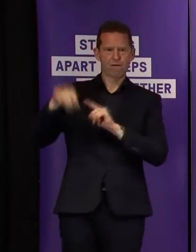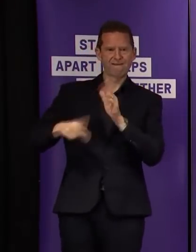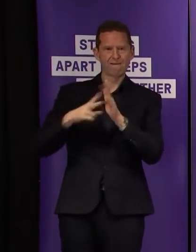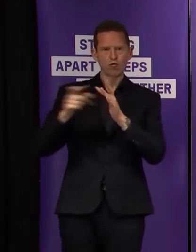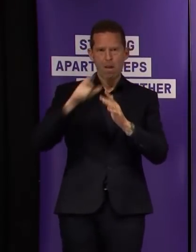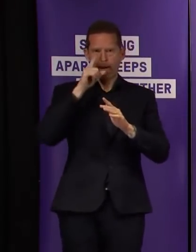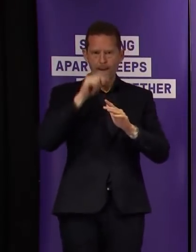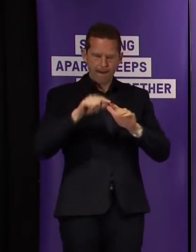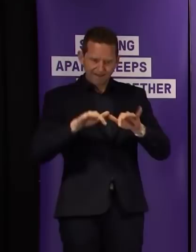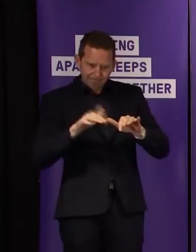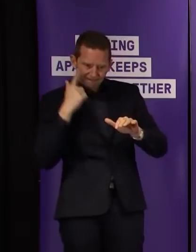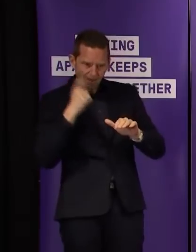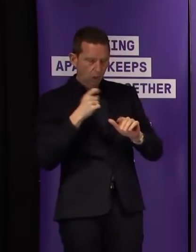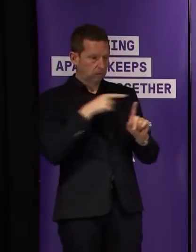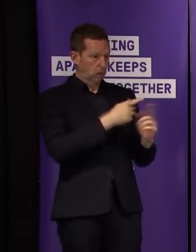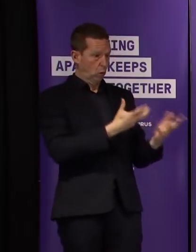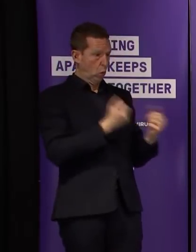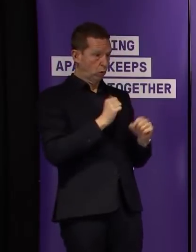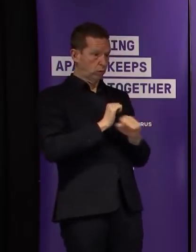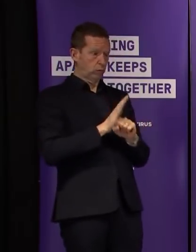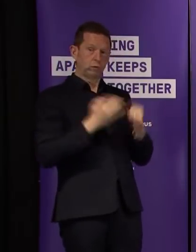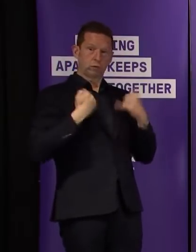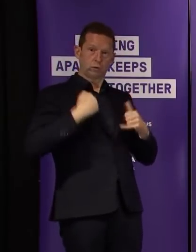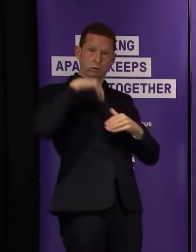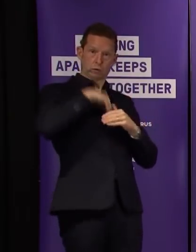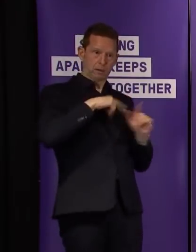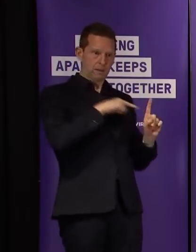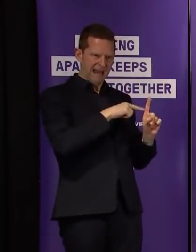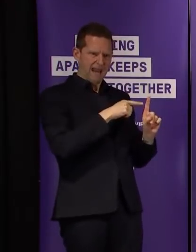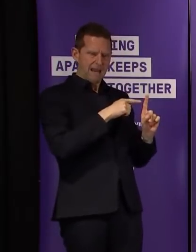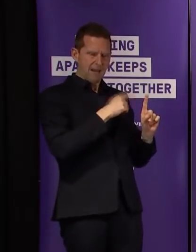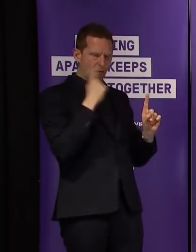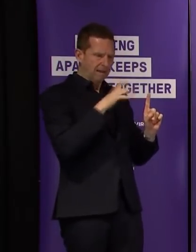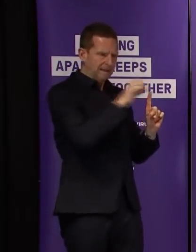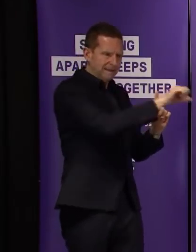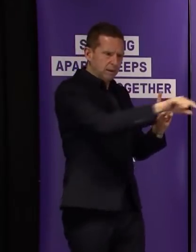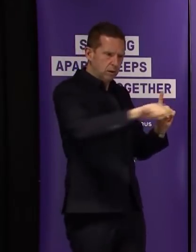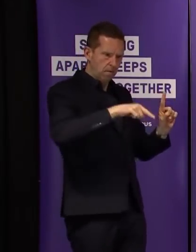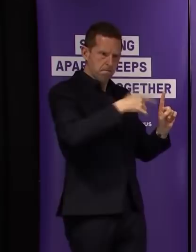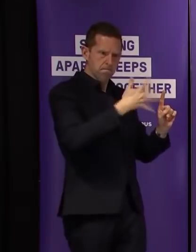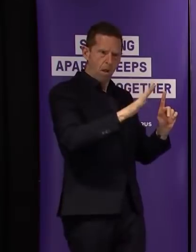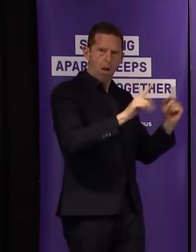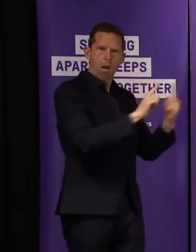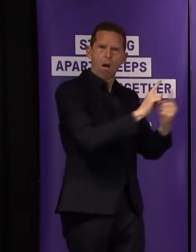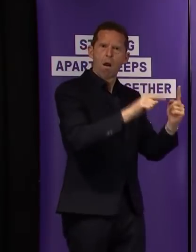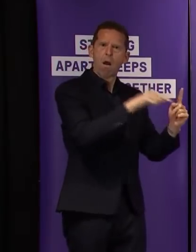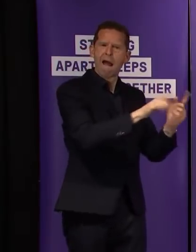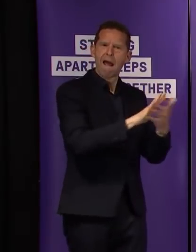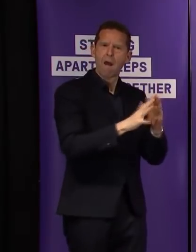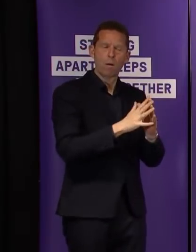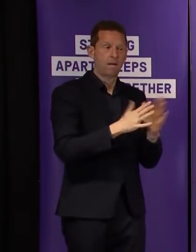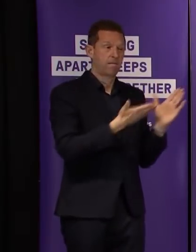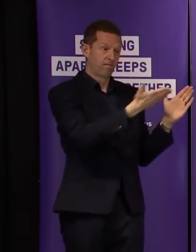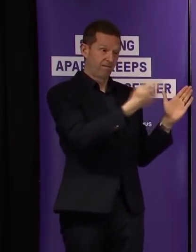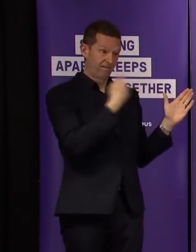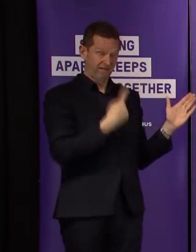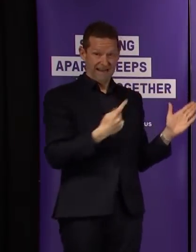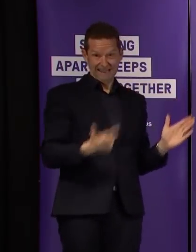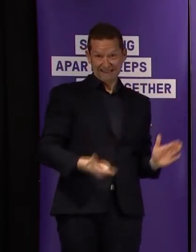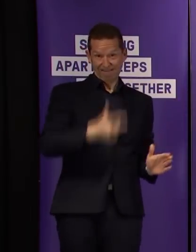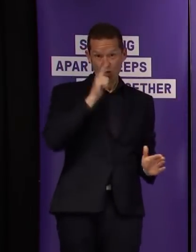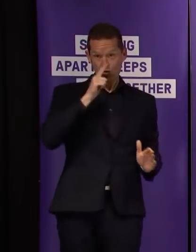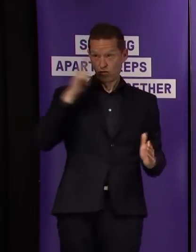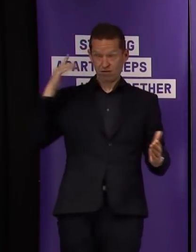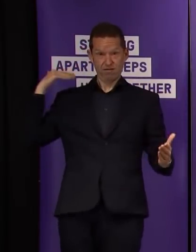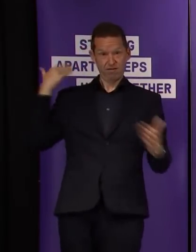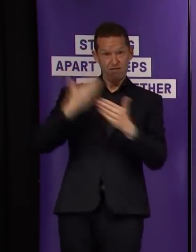to have confidence and trust the system. Well, I think the fact we've gone from 700 cases to 63 is a pretty good evidence